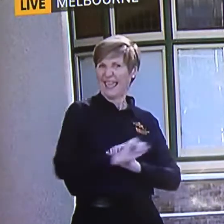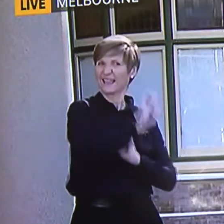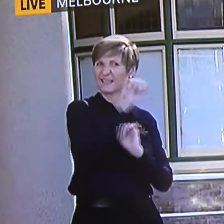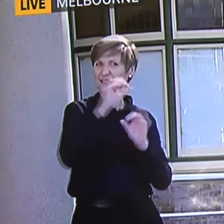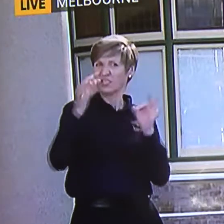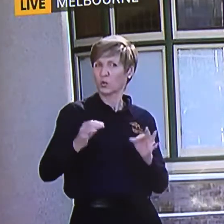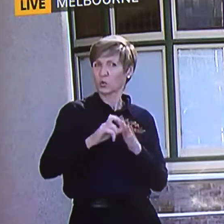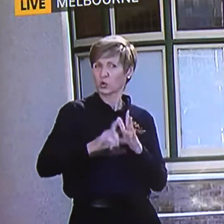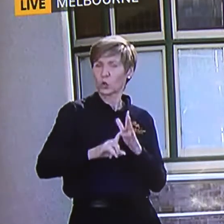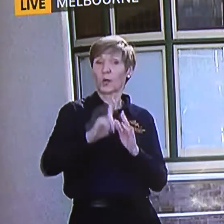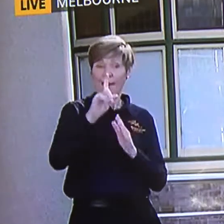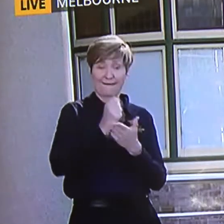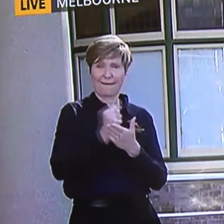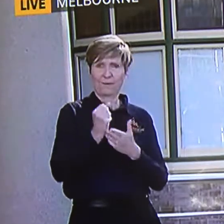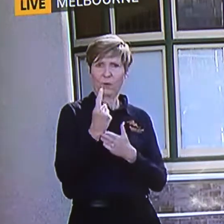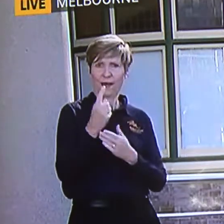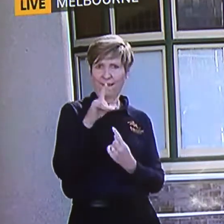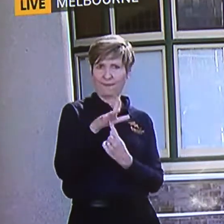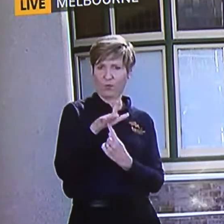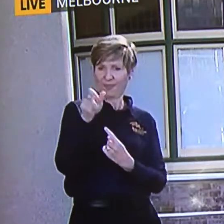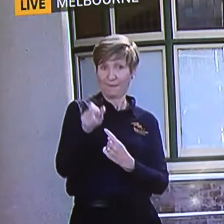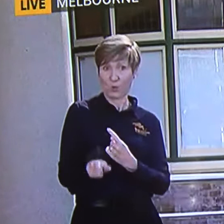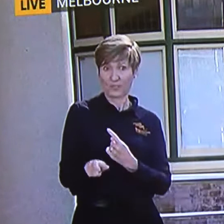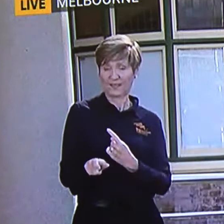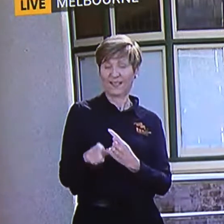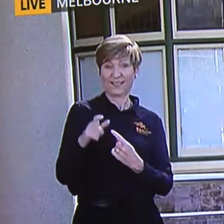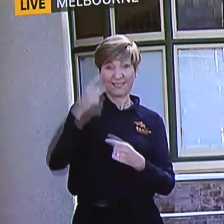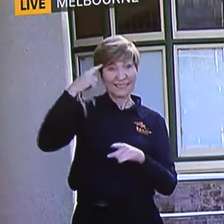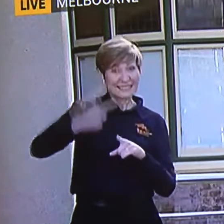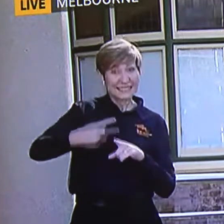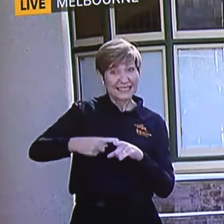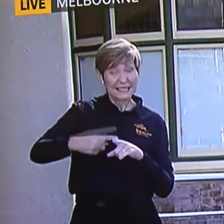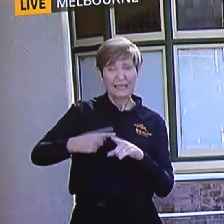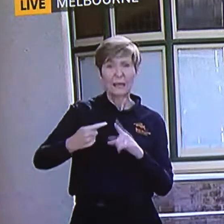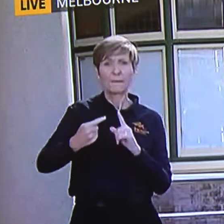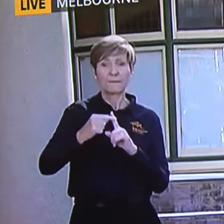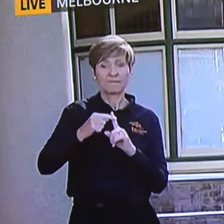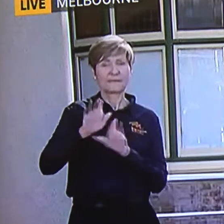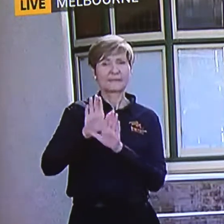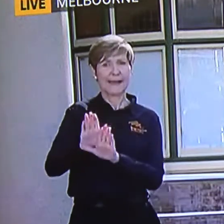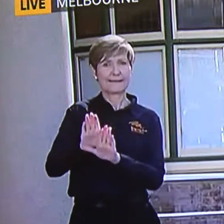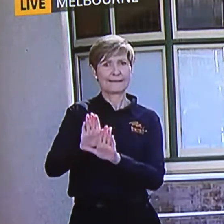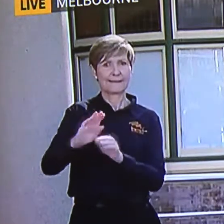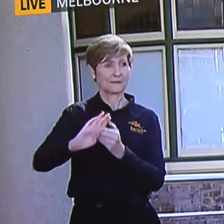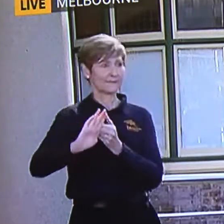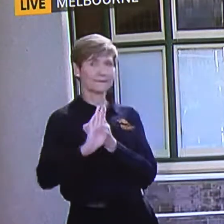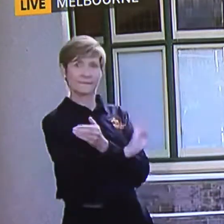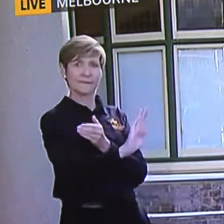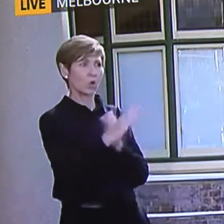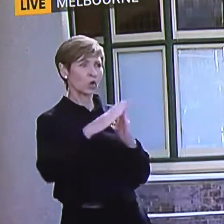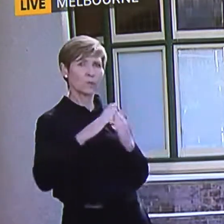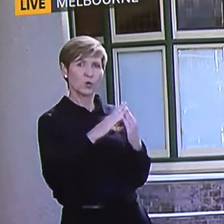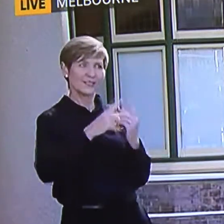else, the health of the patient and the protection of the community are paramount. So I think this is a positive initiative and I welcome